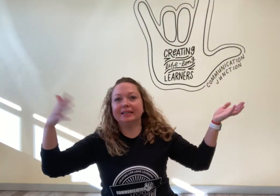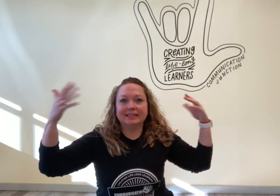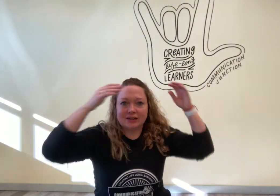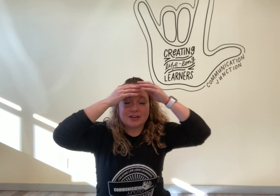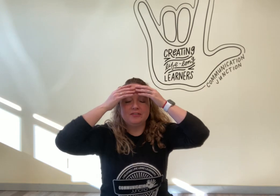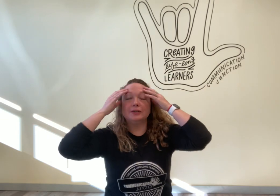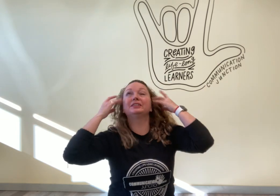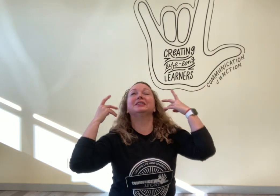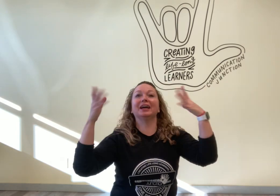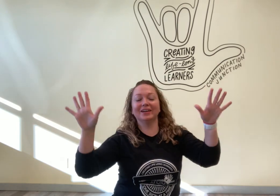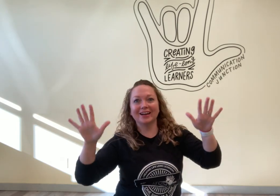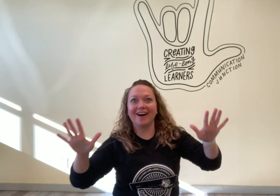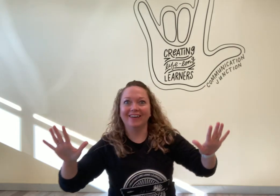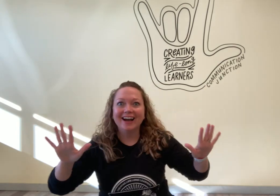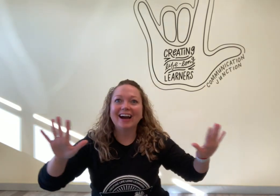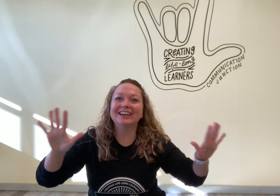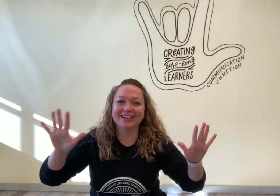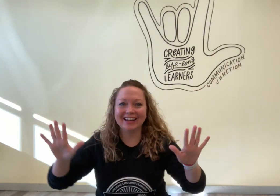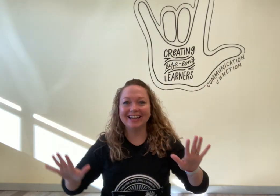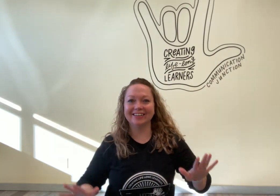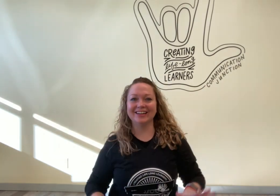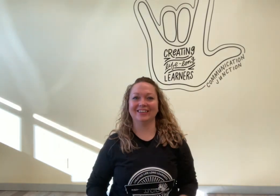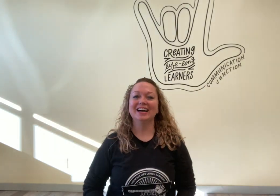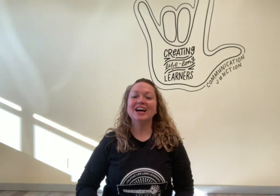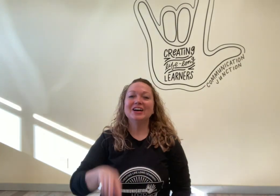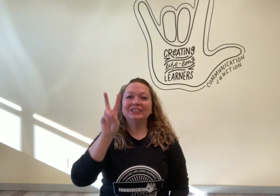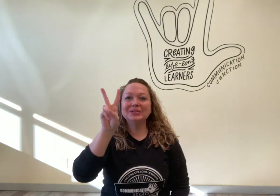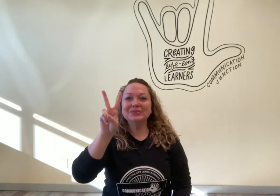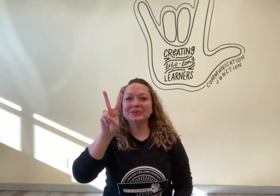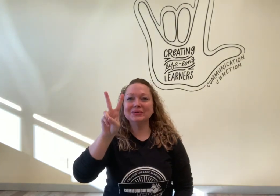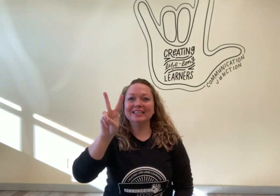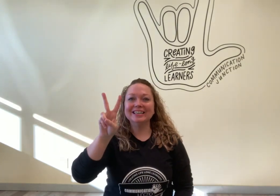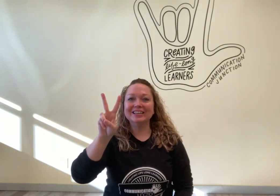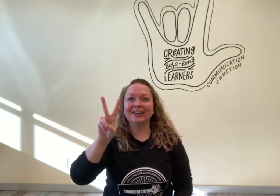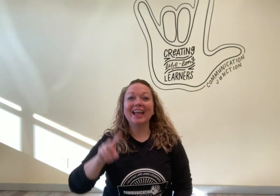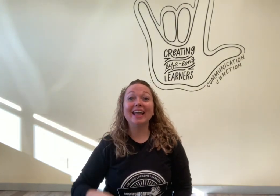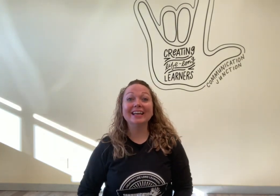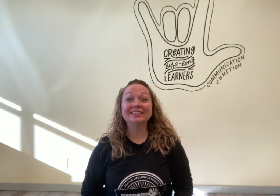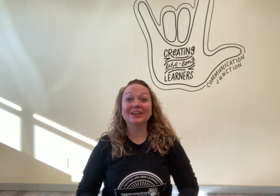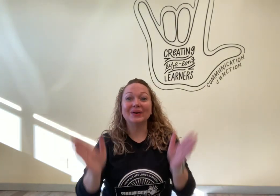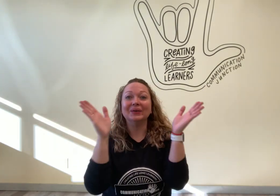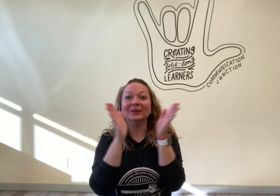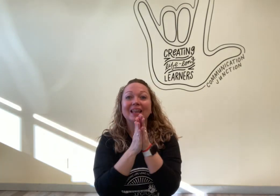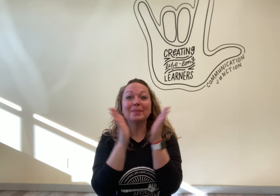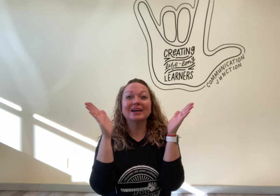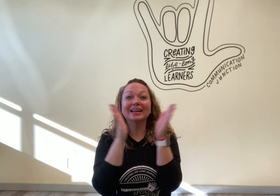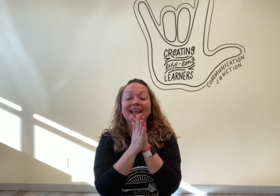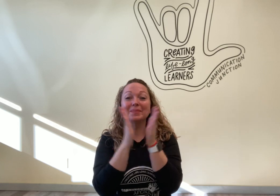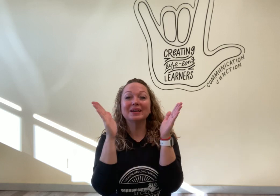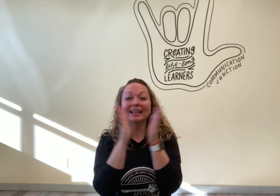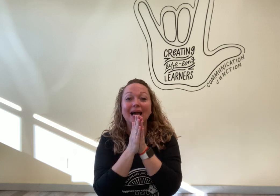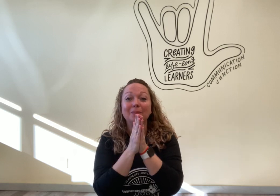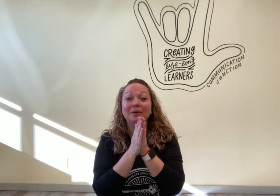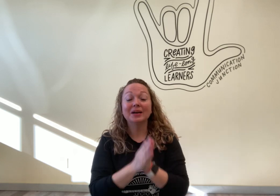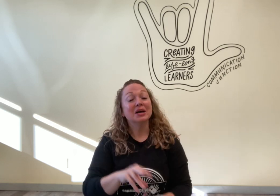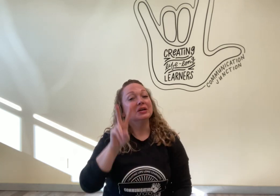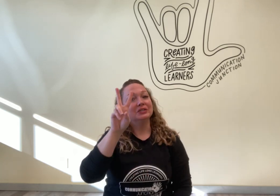all confused. Okay, here we go. Are you ready? Here we go. 2 little hands go clap, clap, clap.